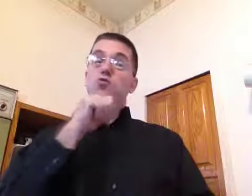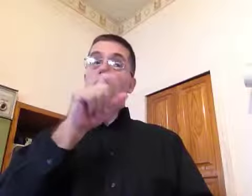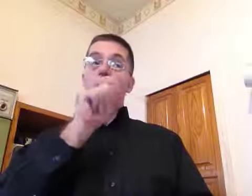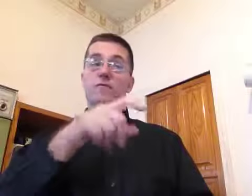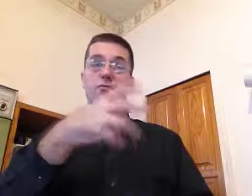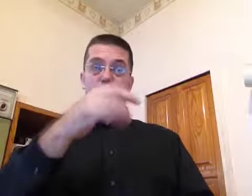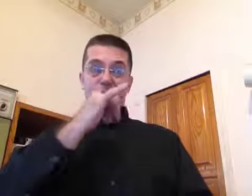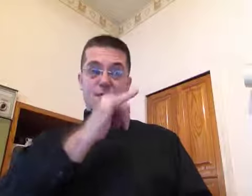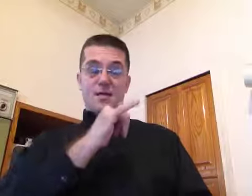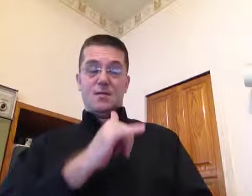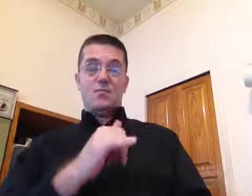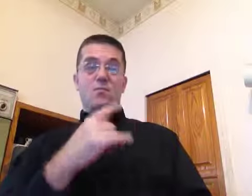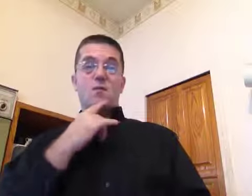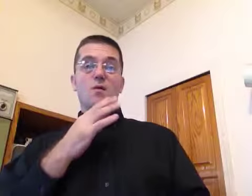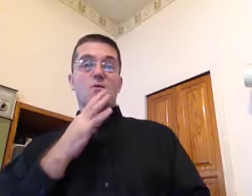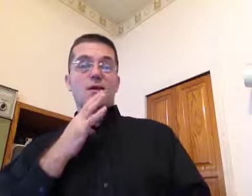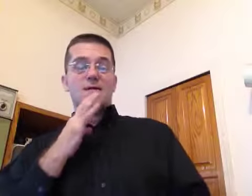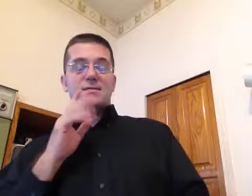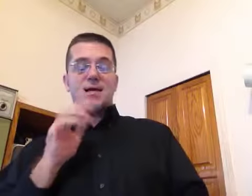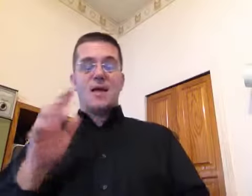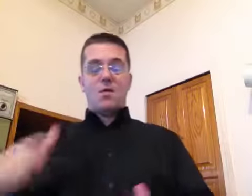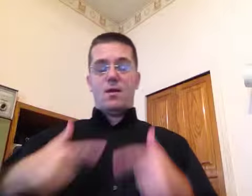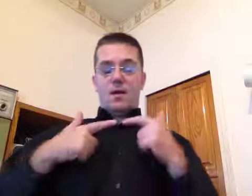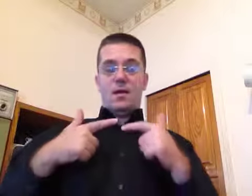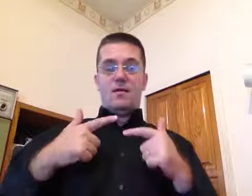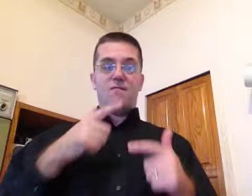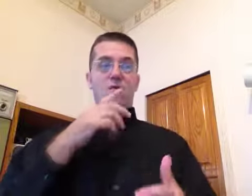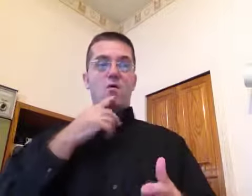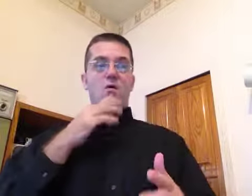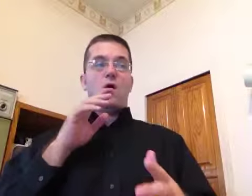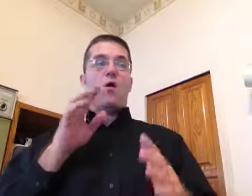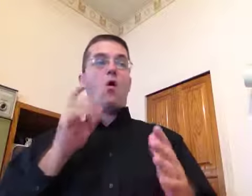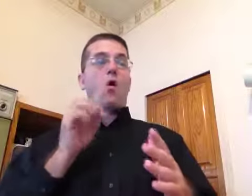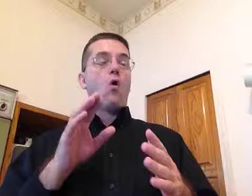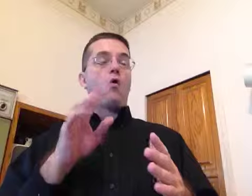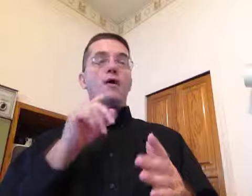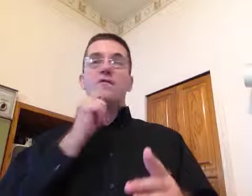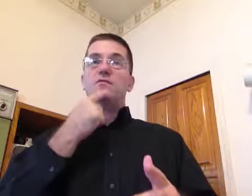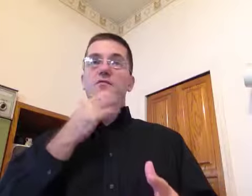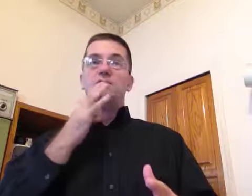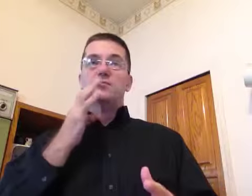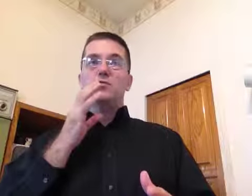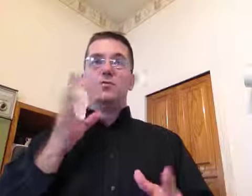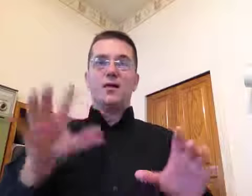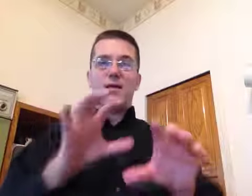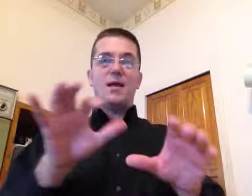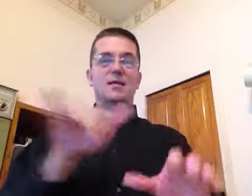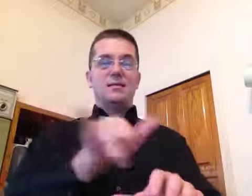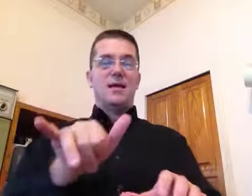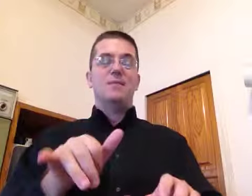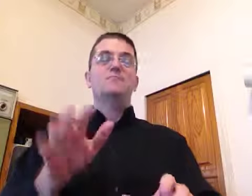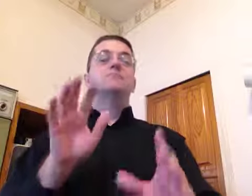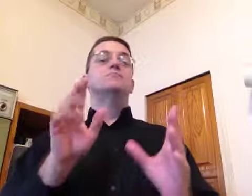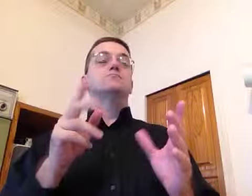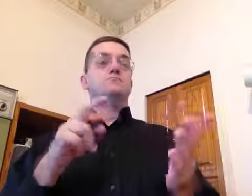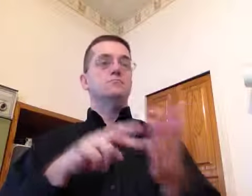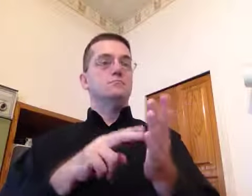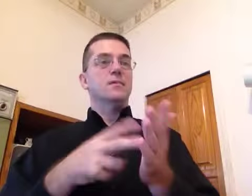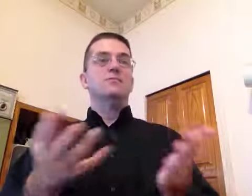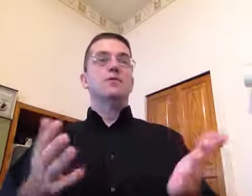I live and what I say. Otherwise, you're what's known as a hypocrite. So, but I think she needs to be, I think it's okay for you